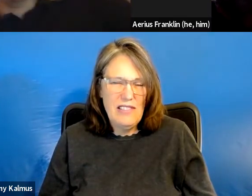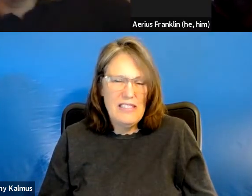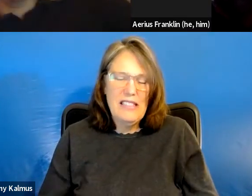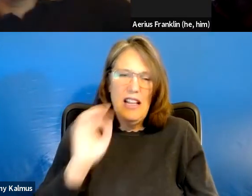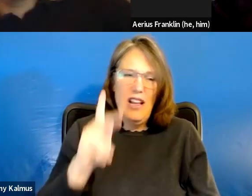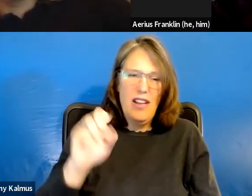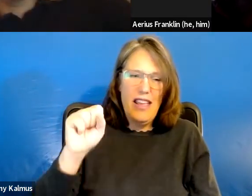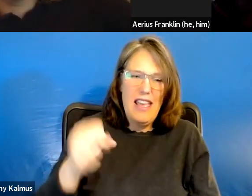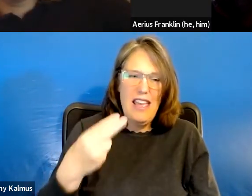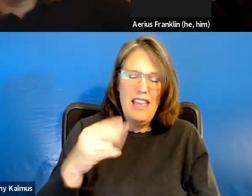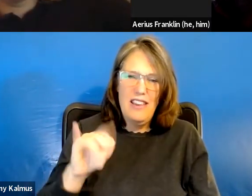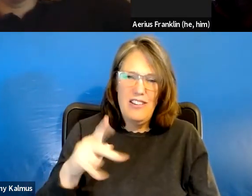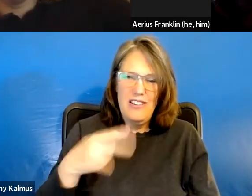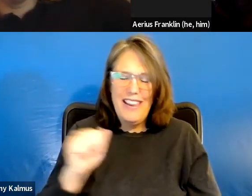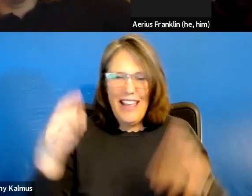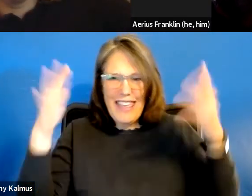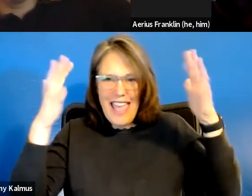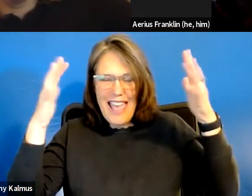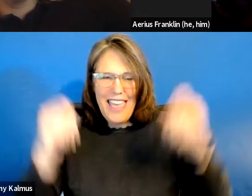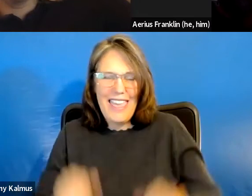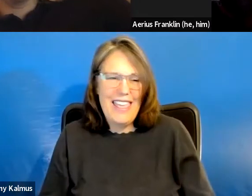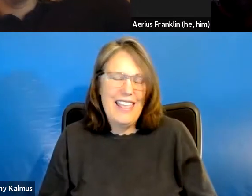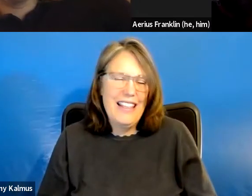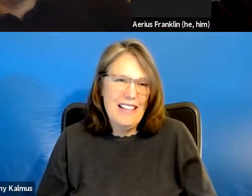Okay, Sheikah got on the board. Perfect.